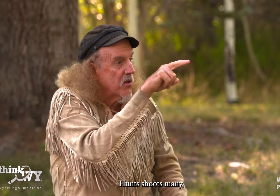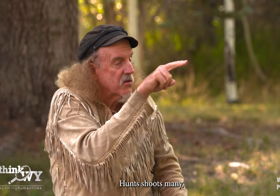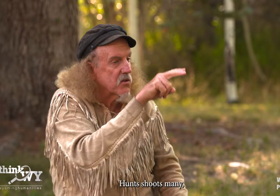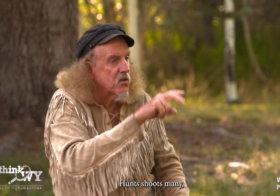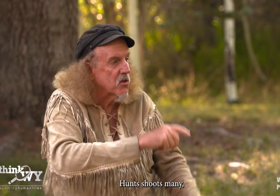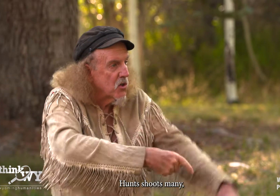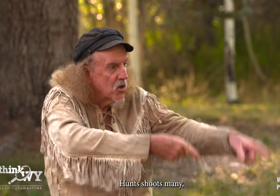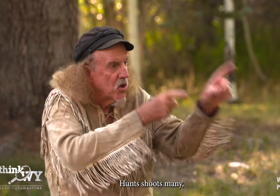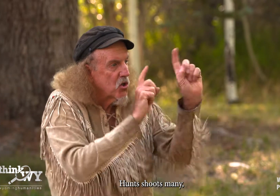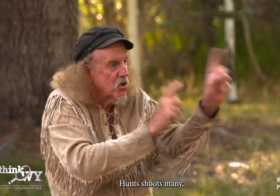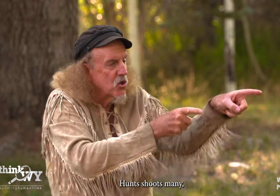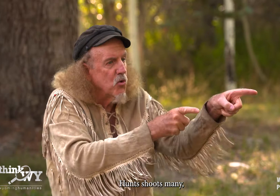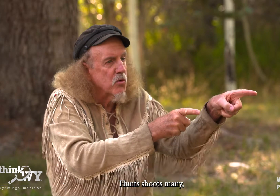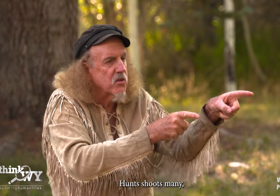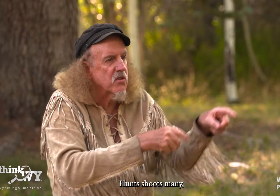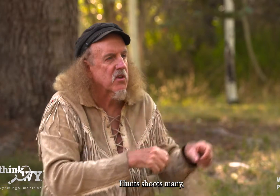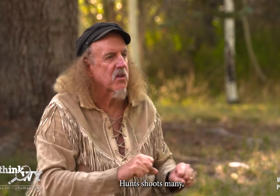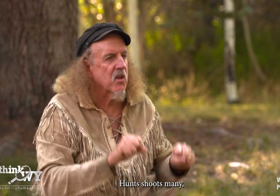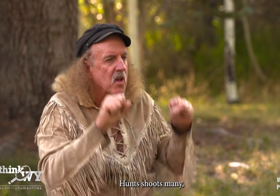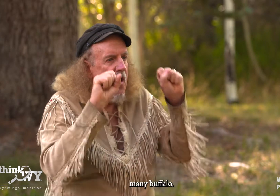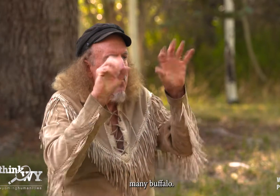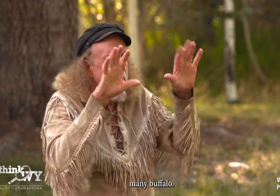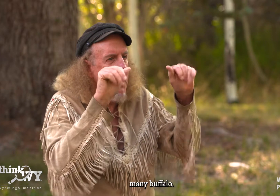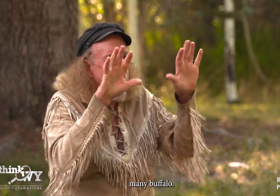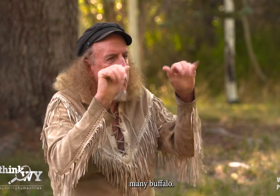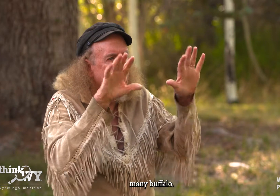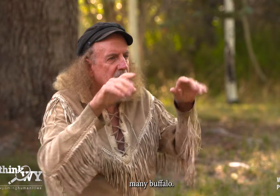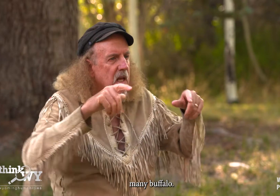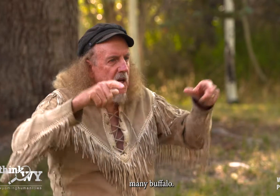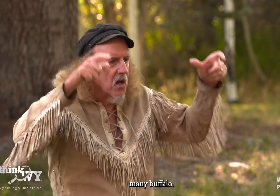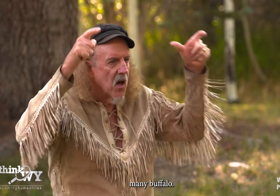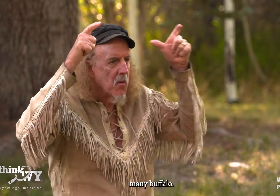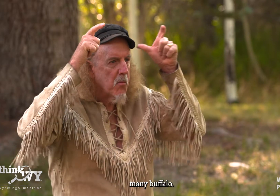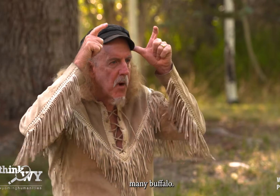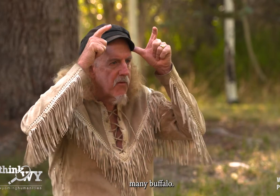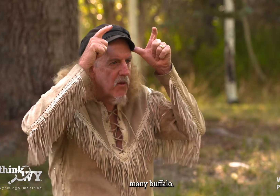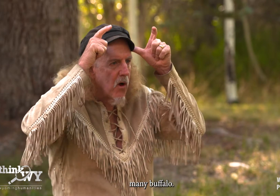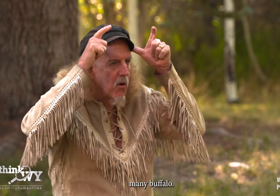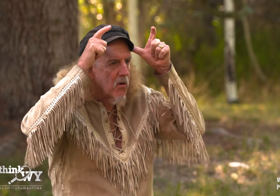Hunts, shoots, many, many buffalo.